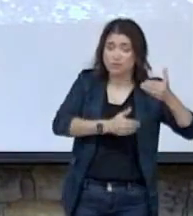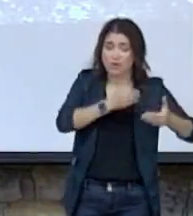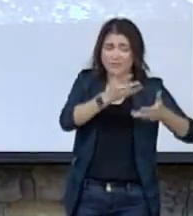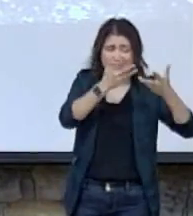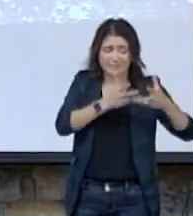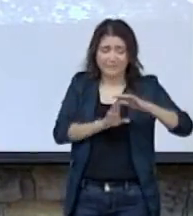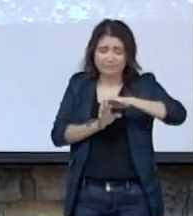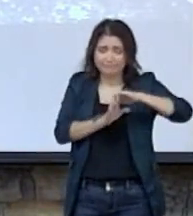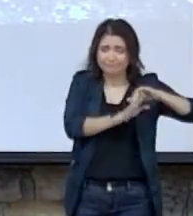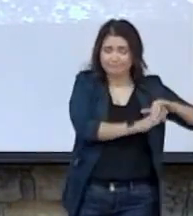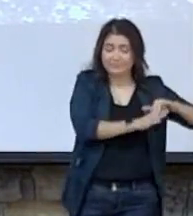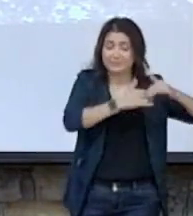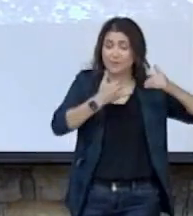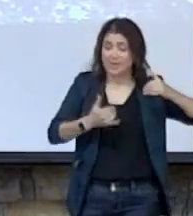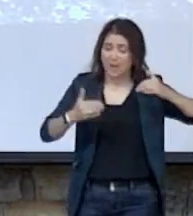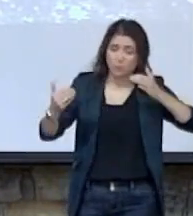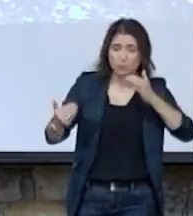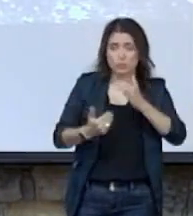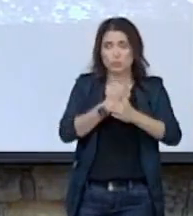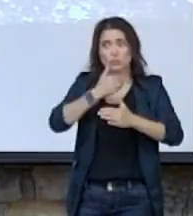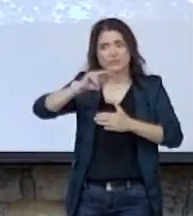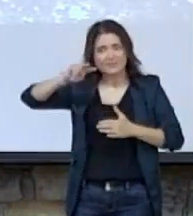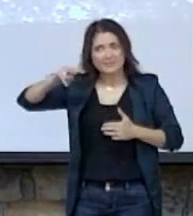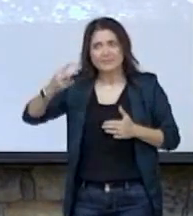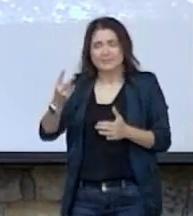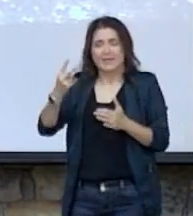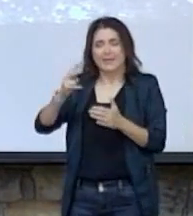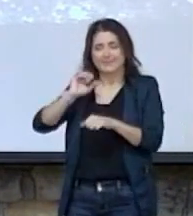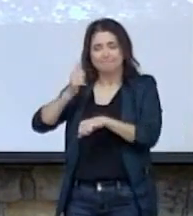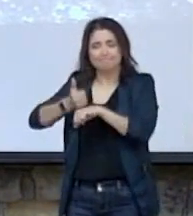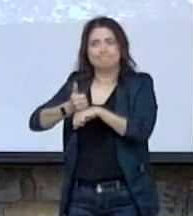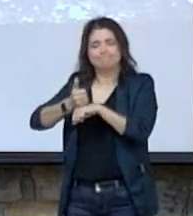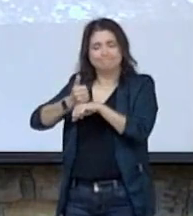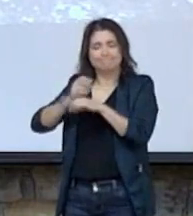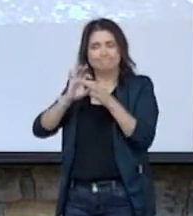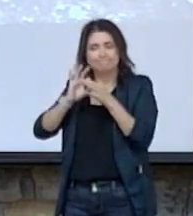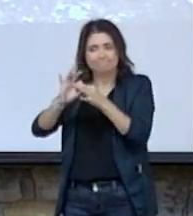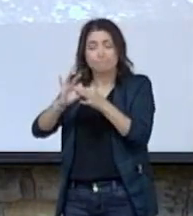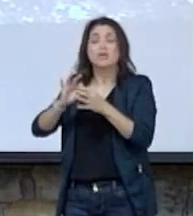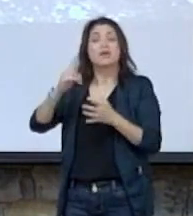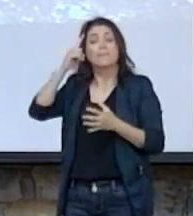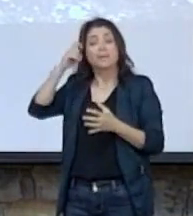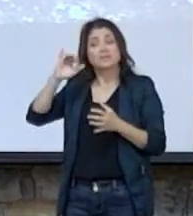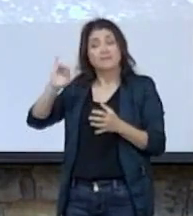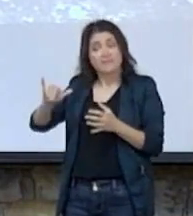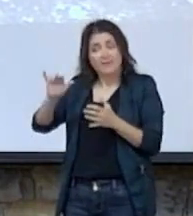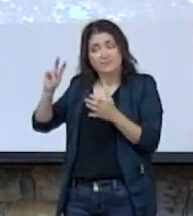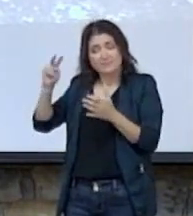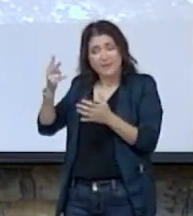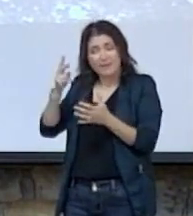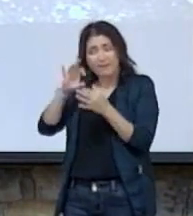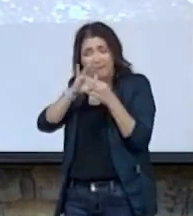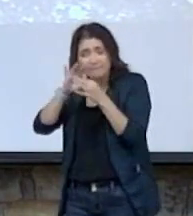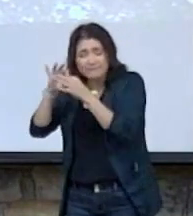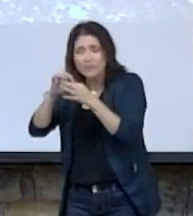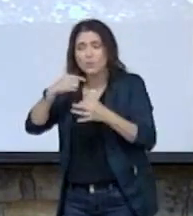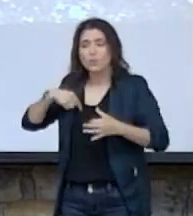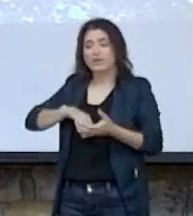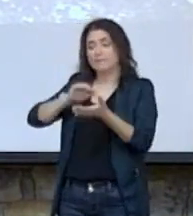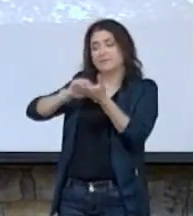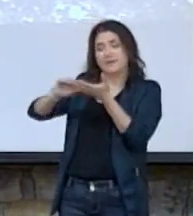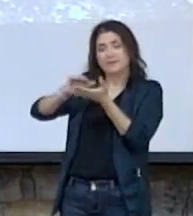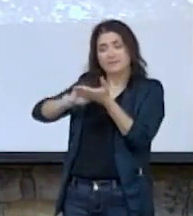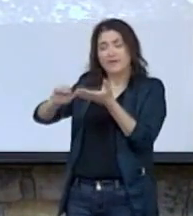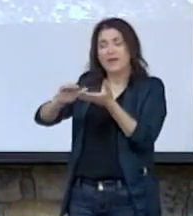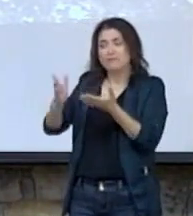this new second covenant has come into place. And because of that second covenant, we have been sanctified through the offering of the